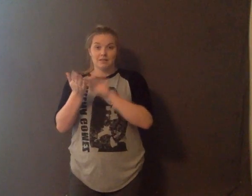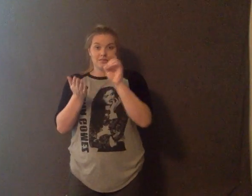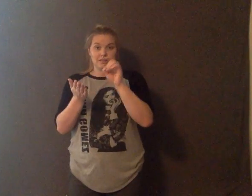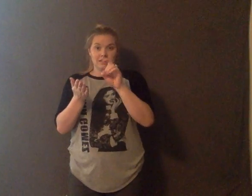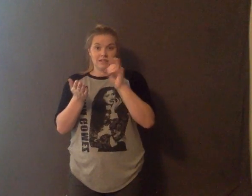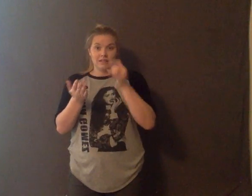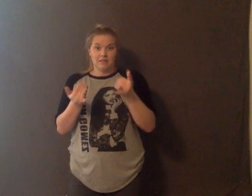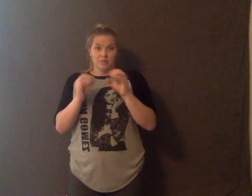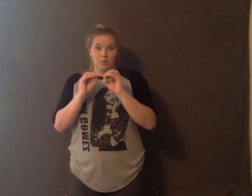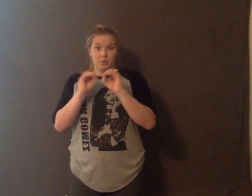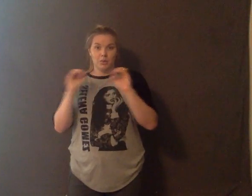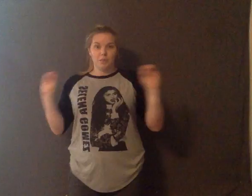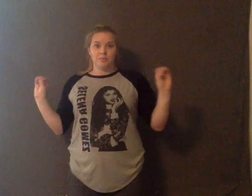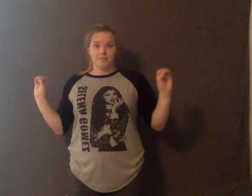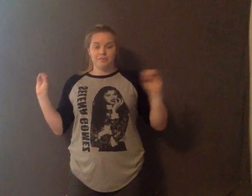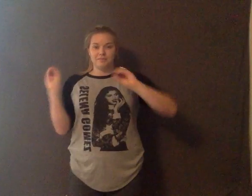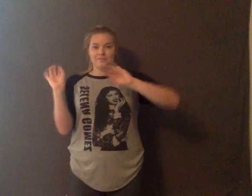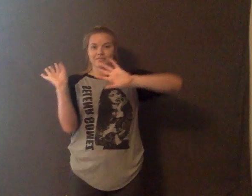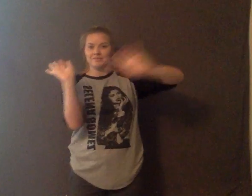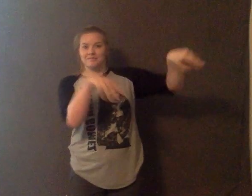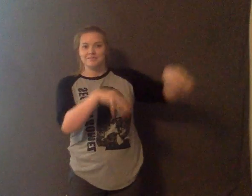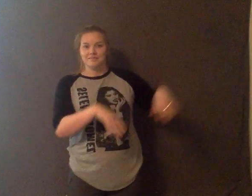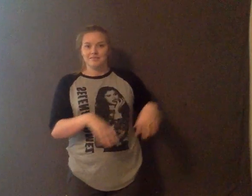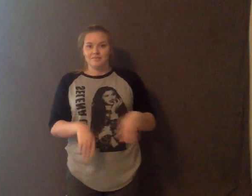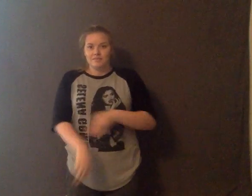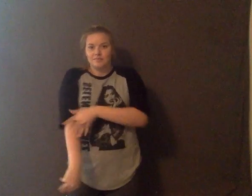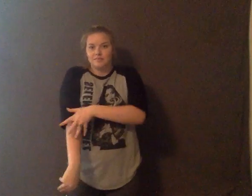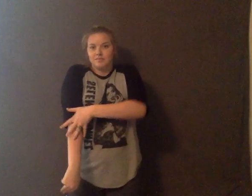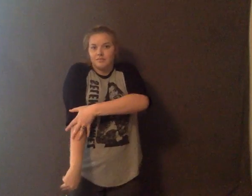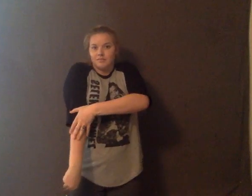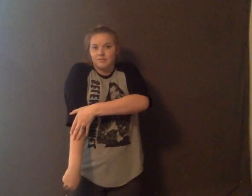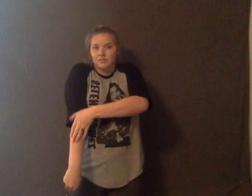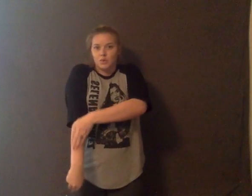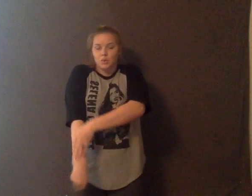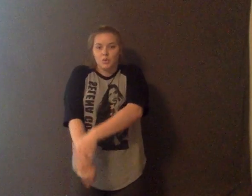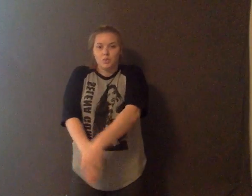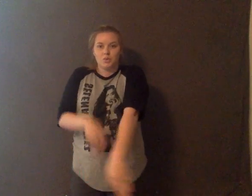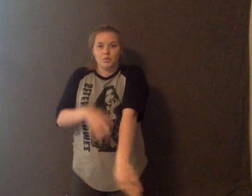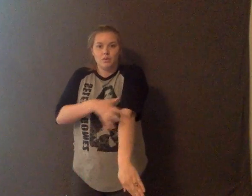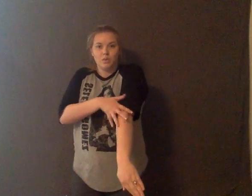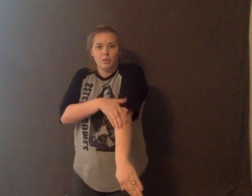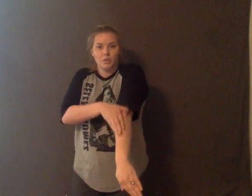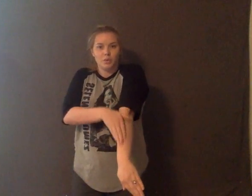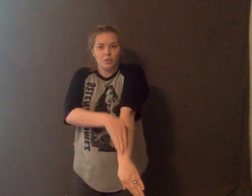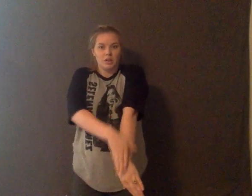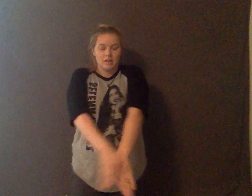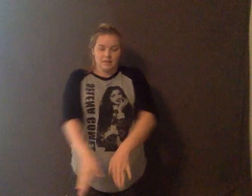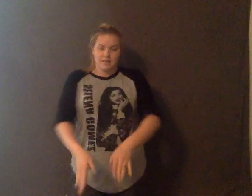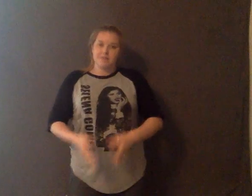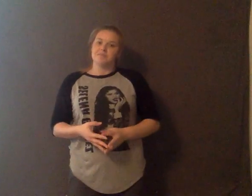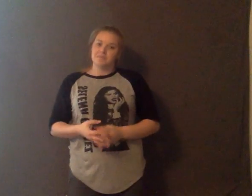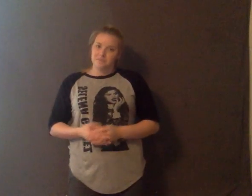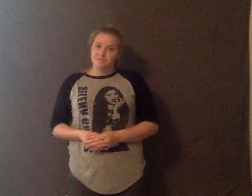and start to feel the inflammation just kind of drain out of the body, where the movement was much